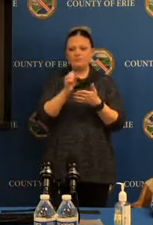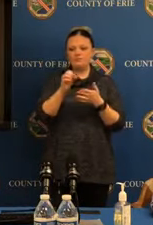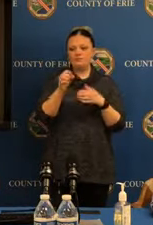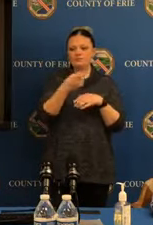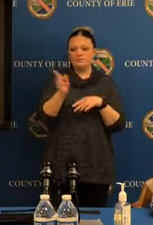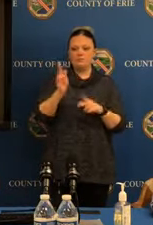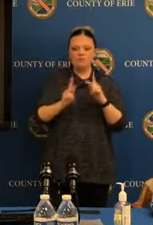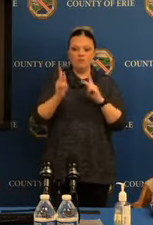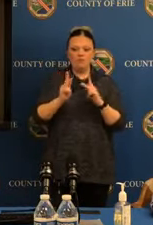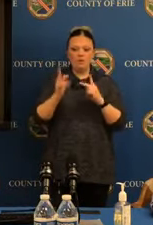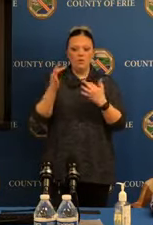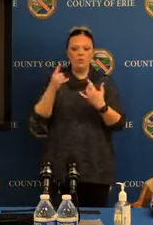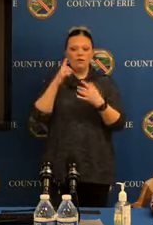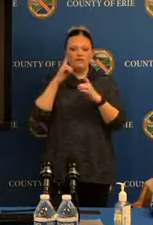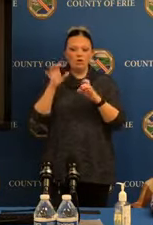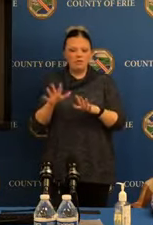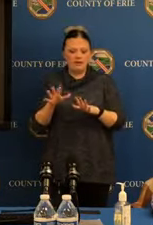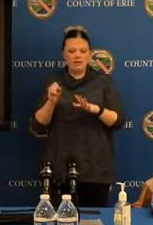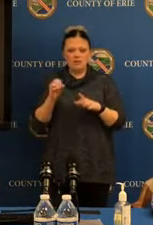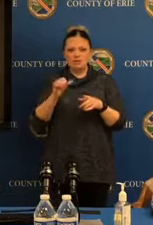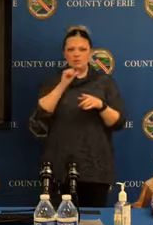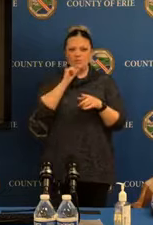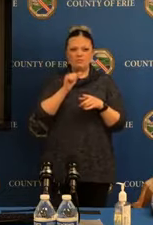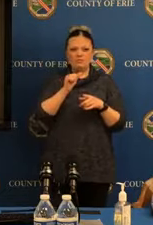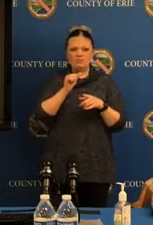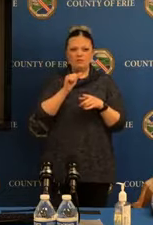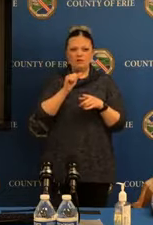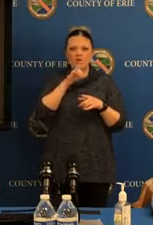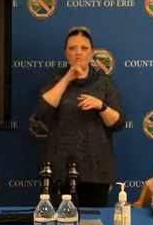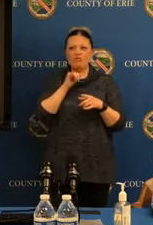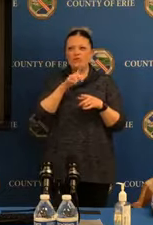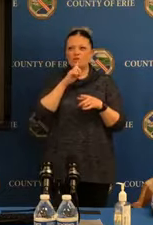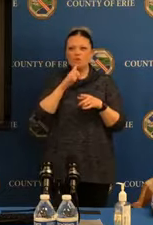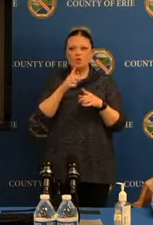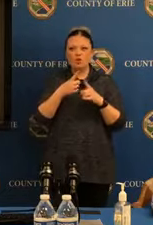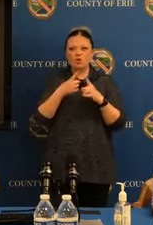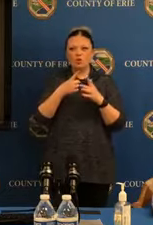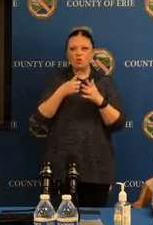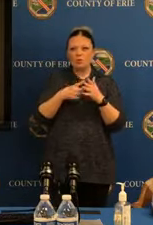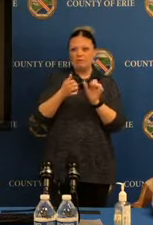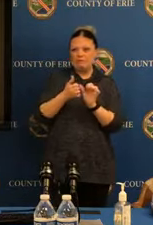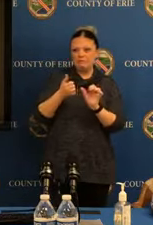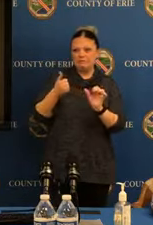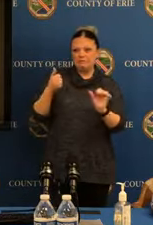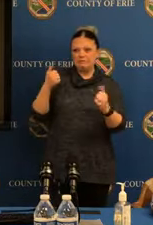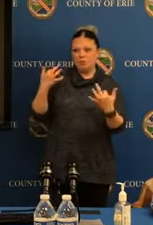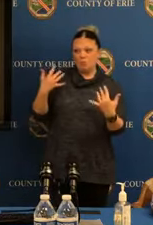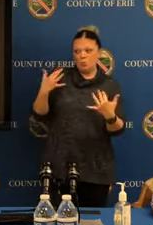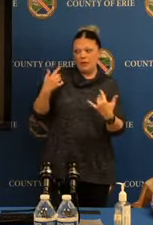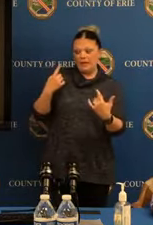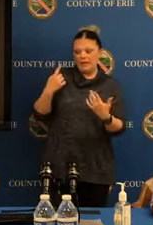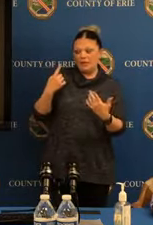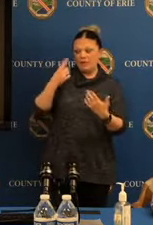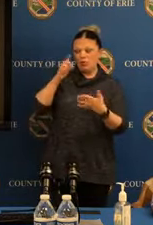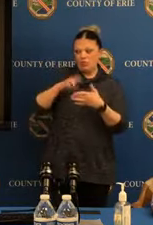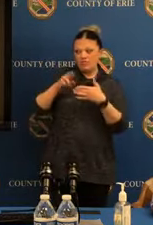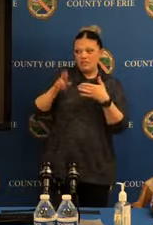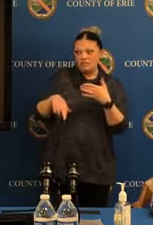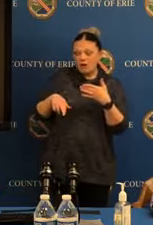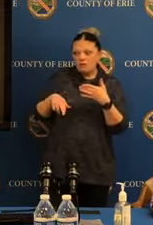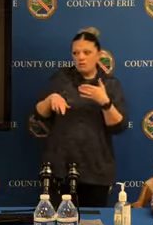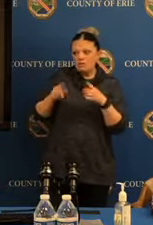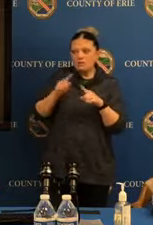will be waiting for a test. So I'm not really sure what the backlog is now of number of people who are we're waiting to get the